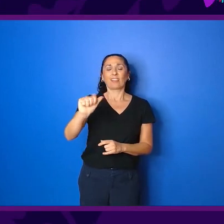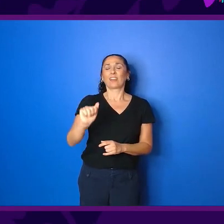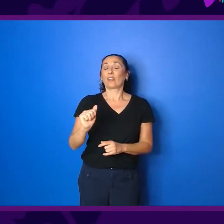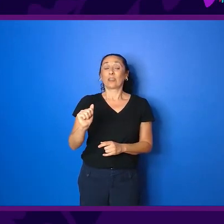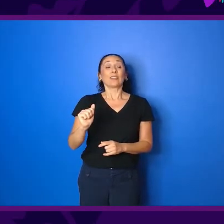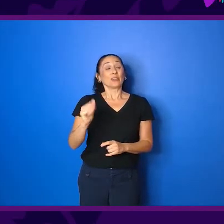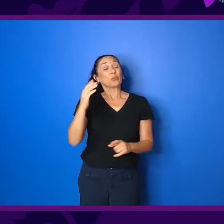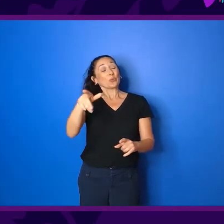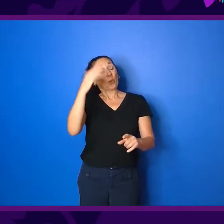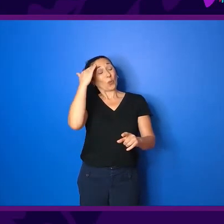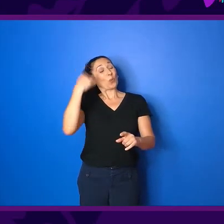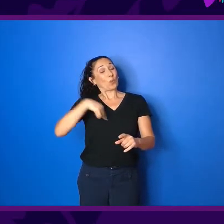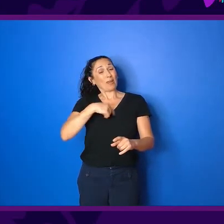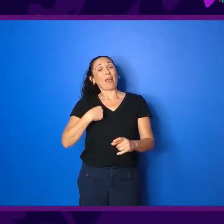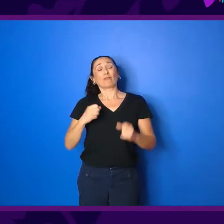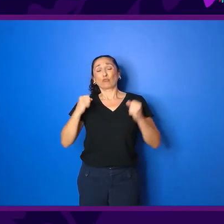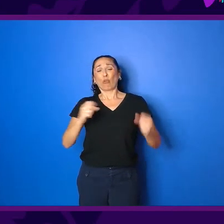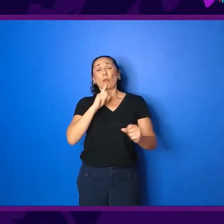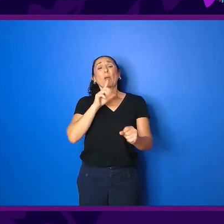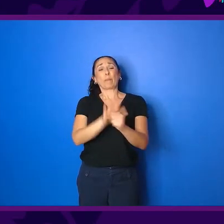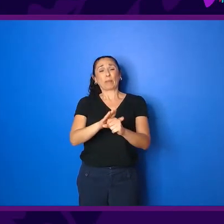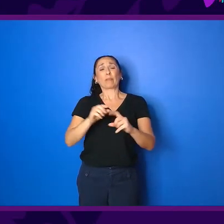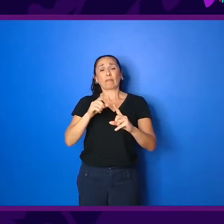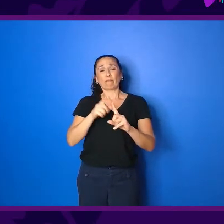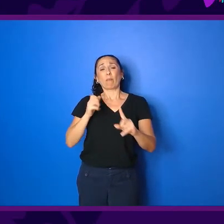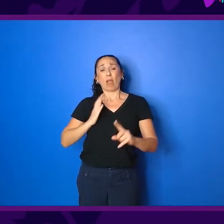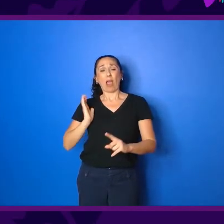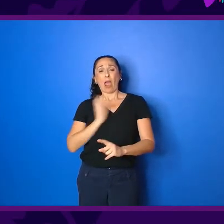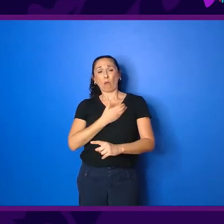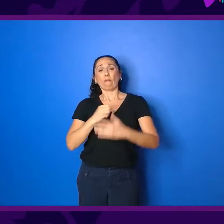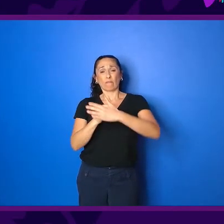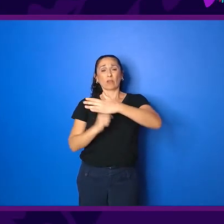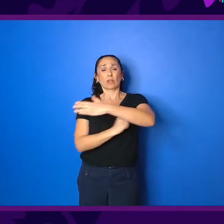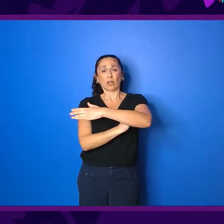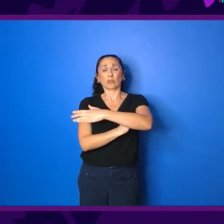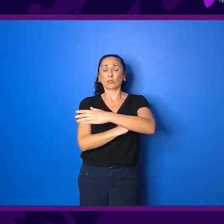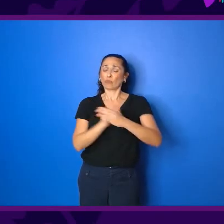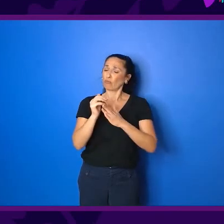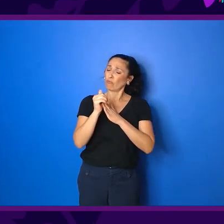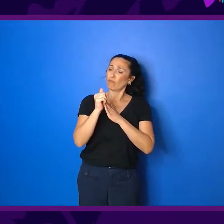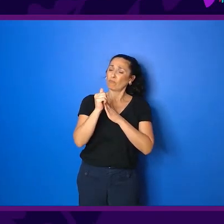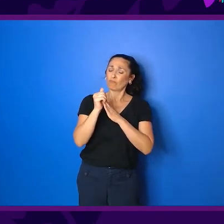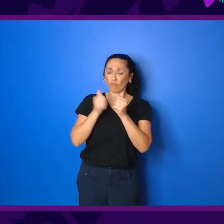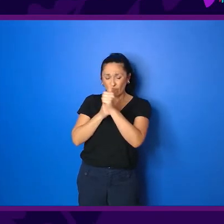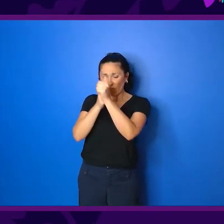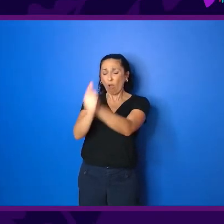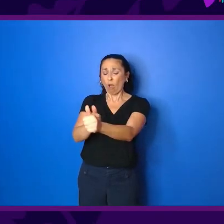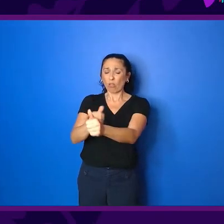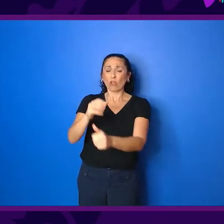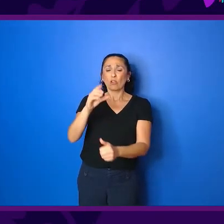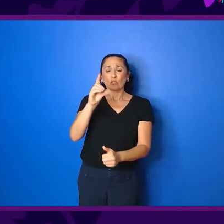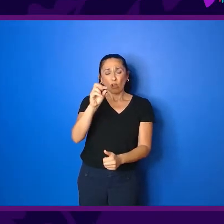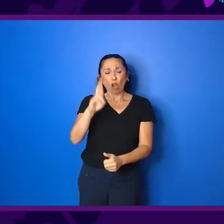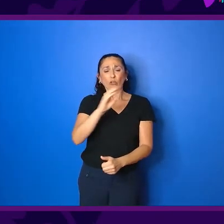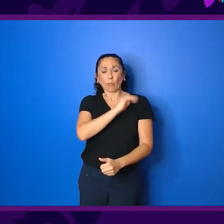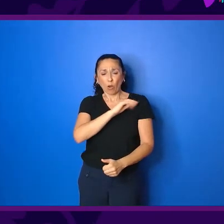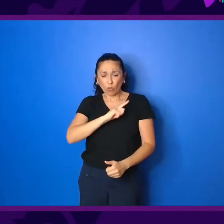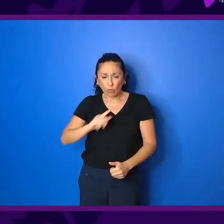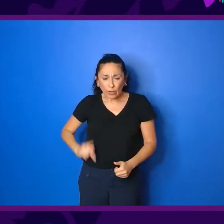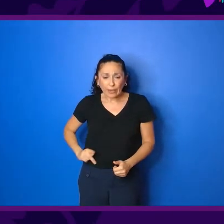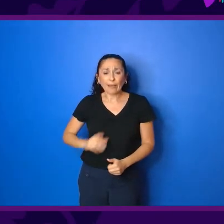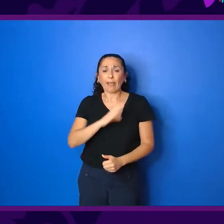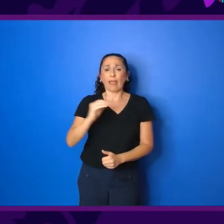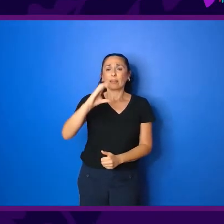strong commitment to nonviolence, following the teachings of Gandhi, Dr. Martin Luther King, and of course, Cesar Chavez. And, you